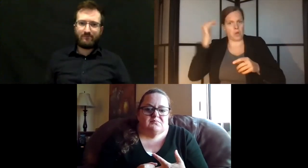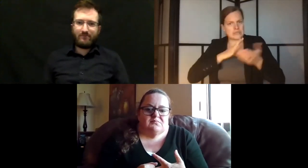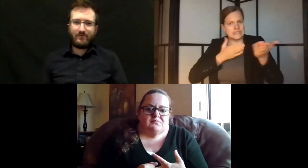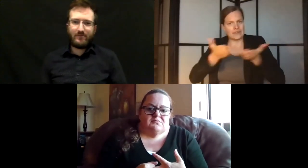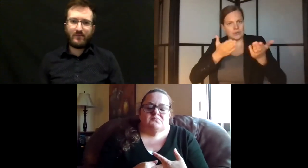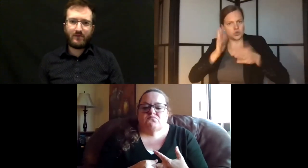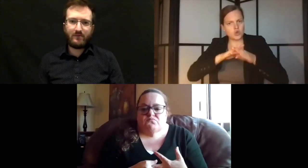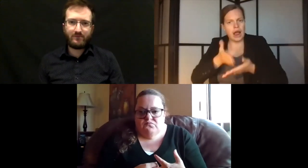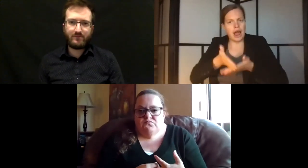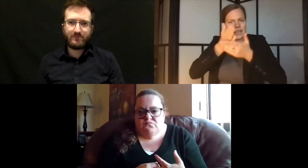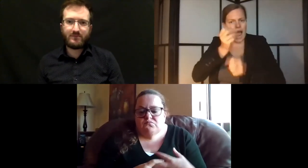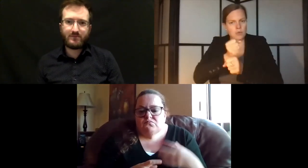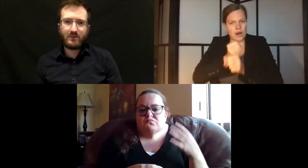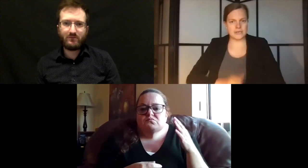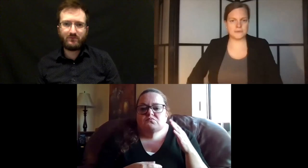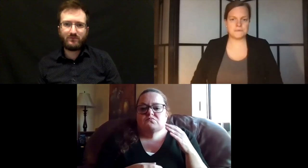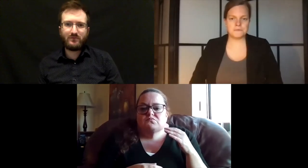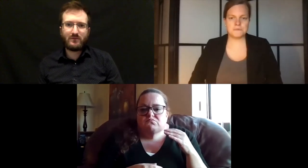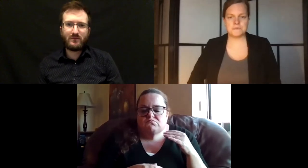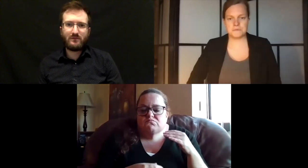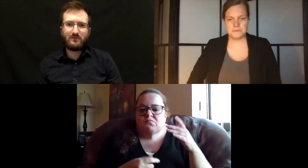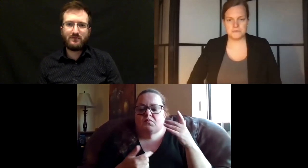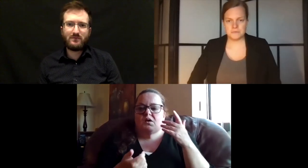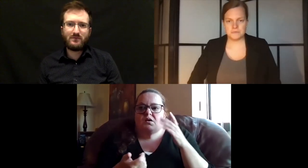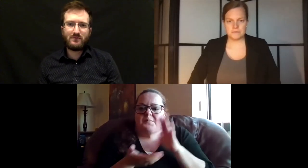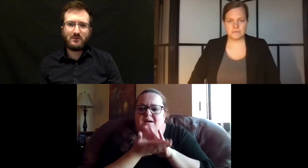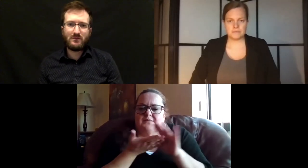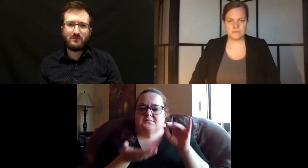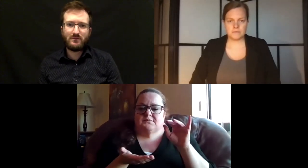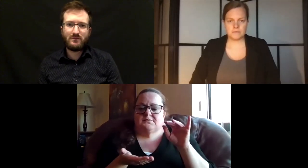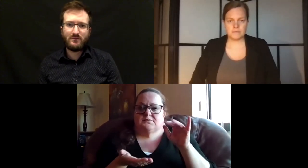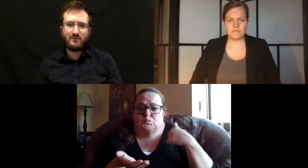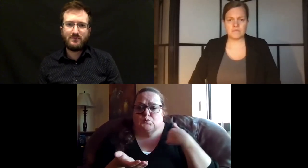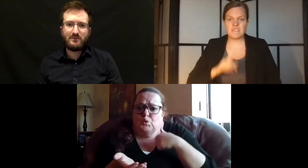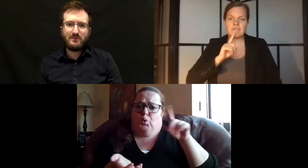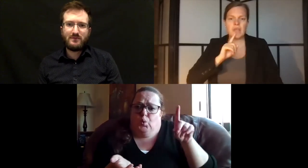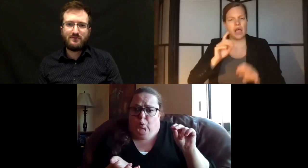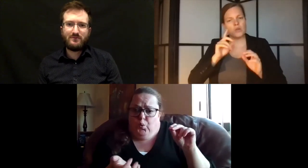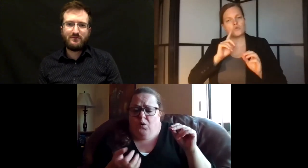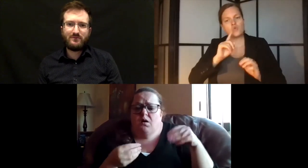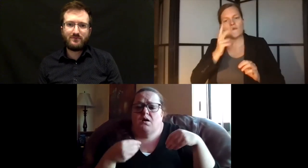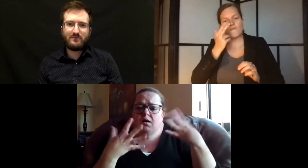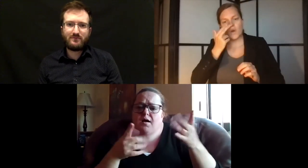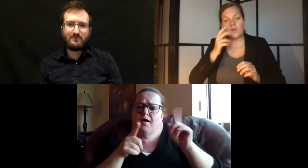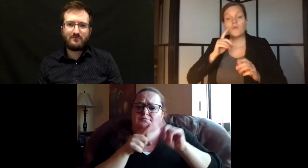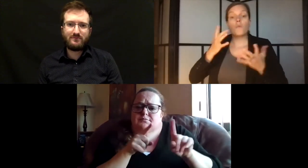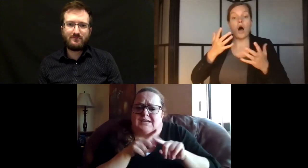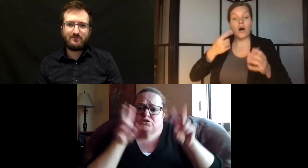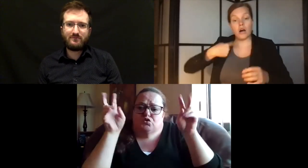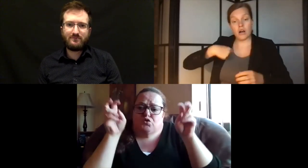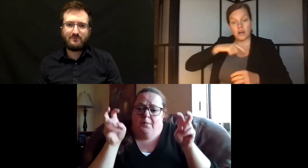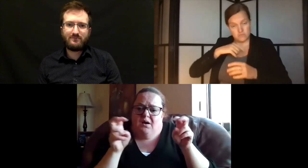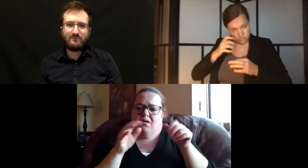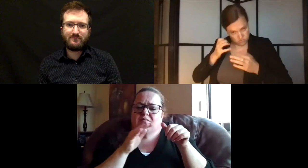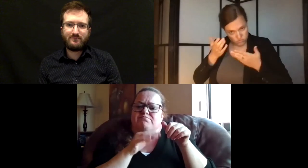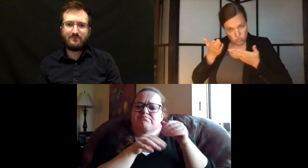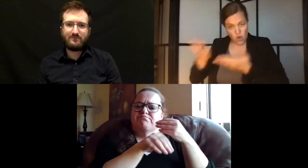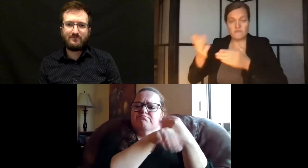What is the best way to raise awareness for individuals who are unaware of the services and offerings?